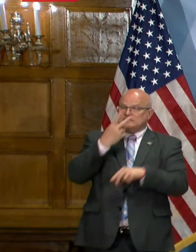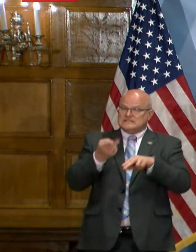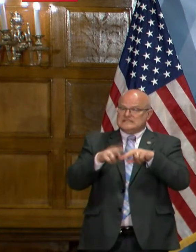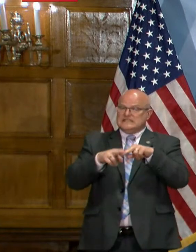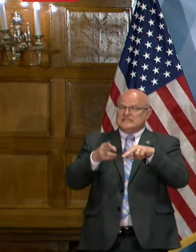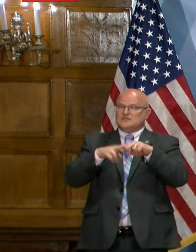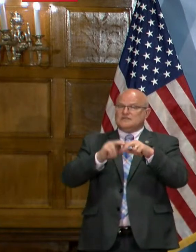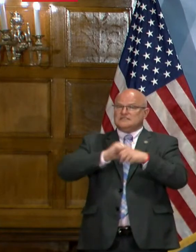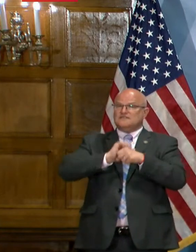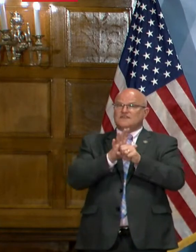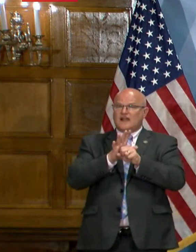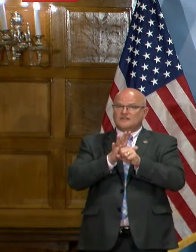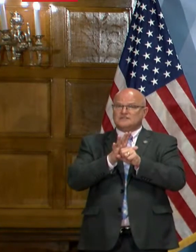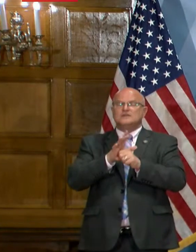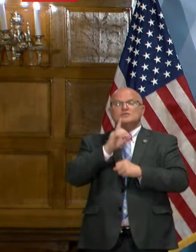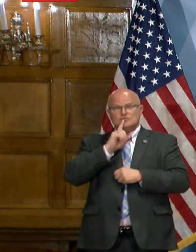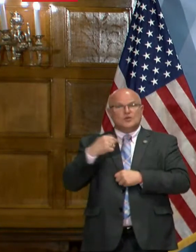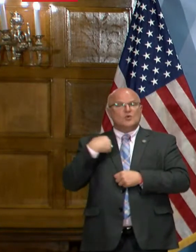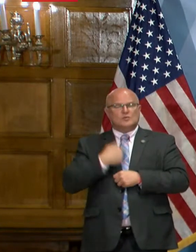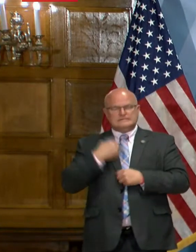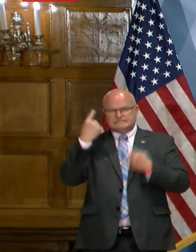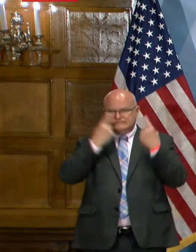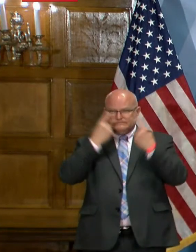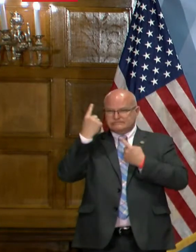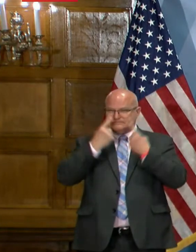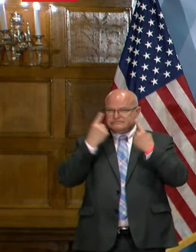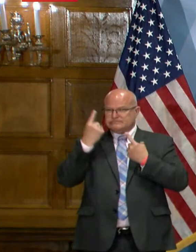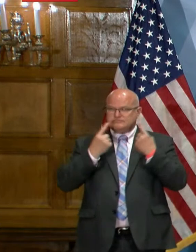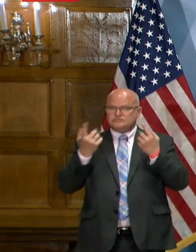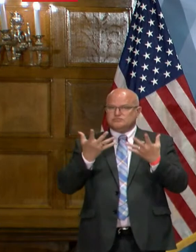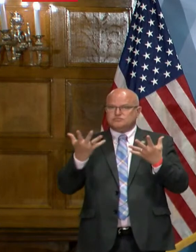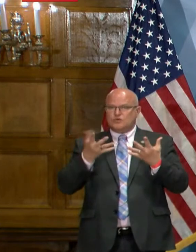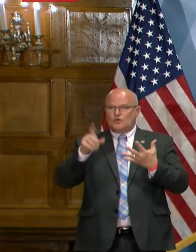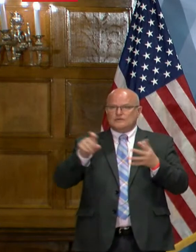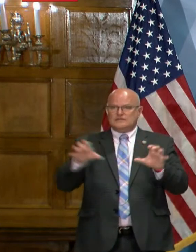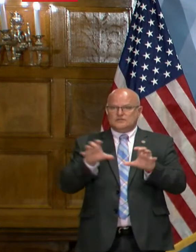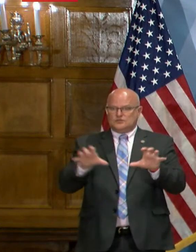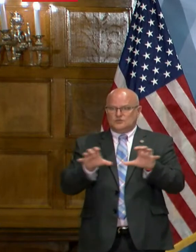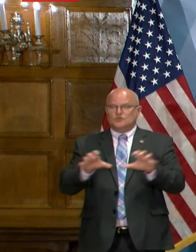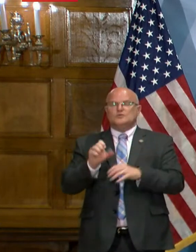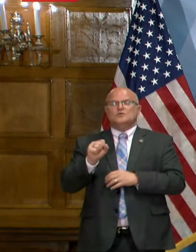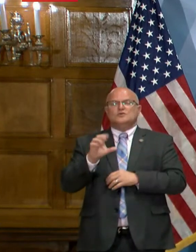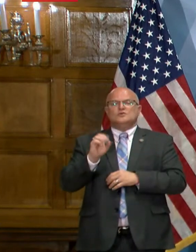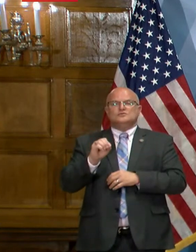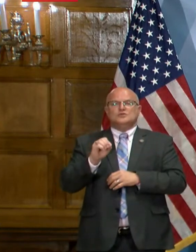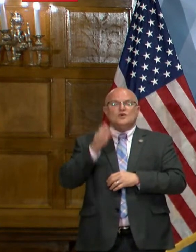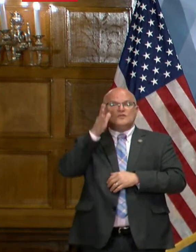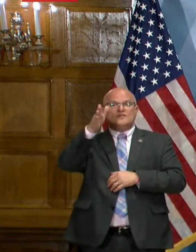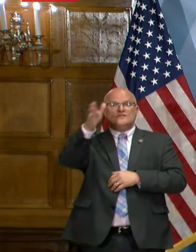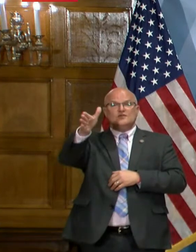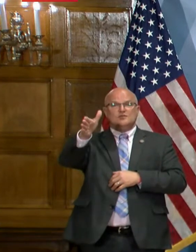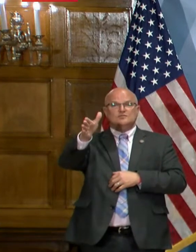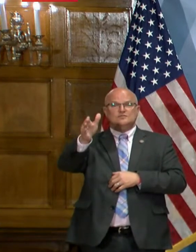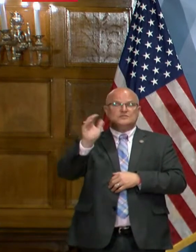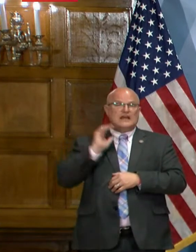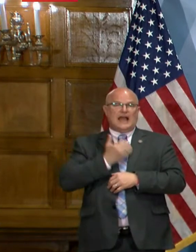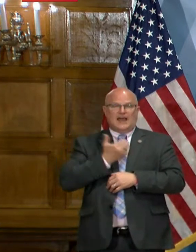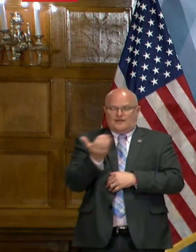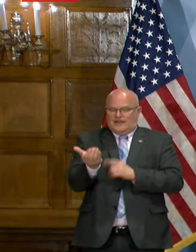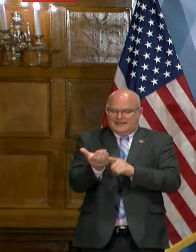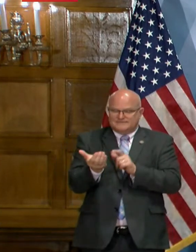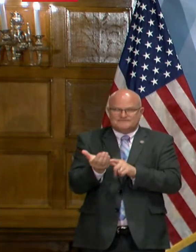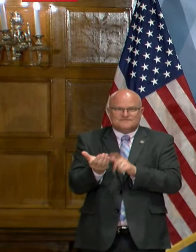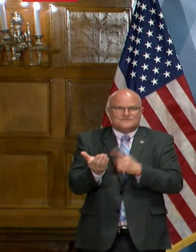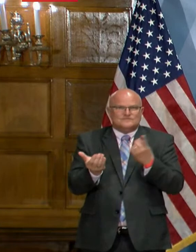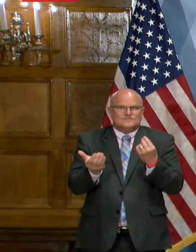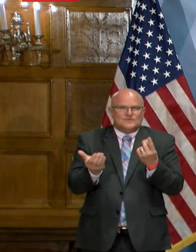an increase in the virus, then sure, we're going to have to take a look at what measures we need to take. And so the future is in our hands about